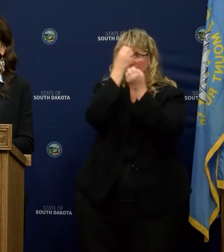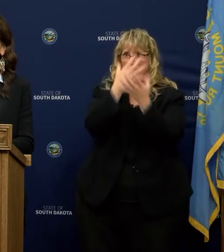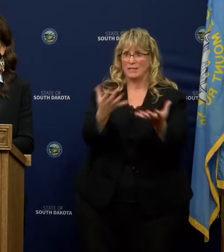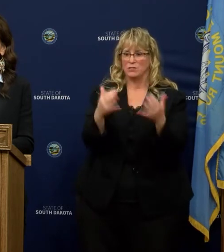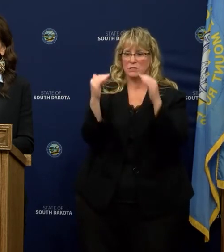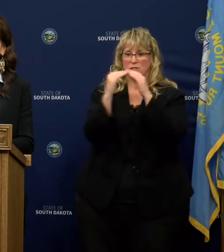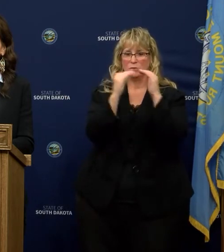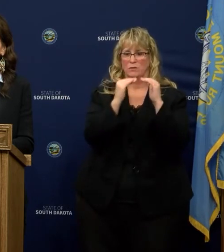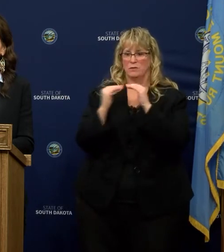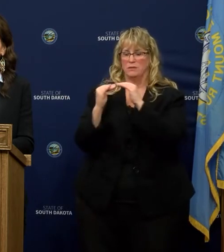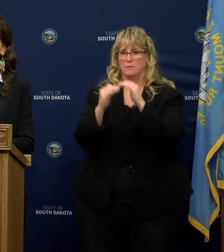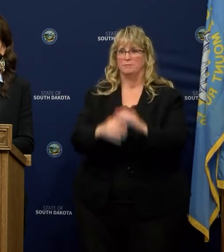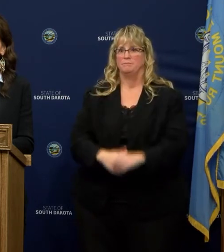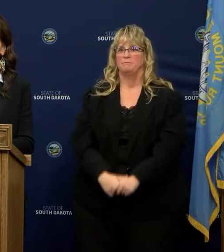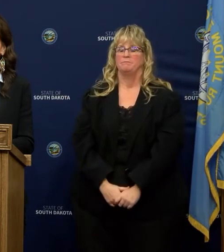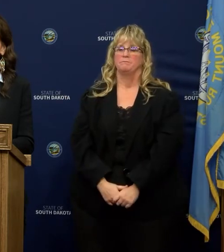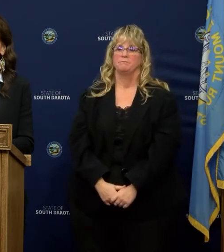tribes equally.